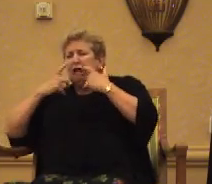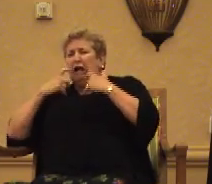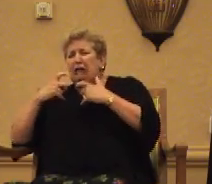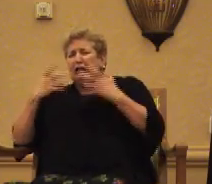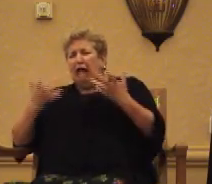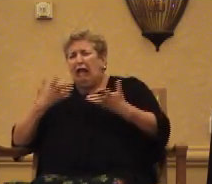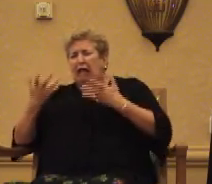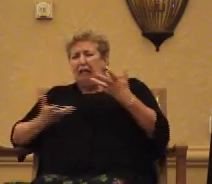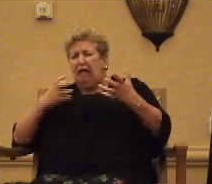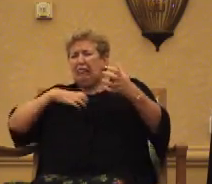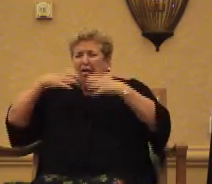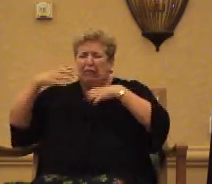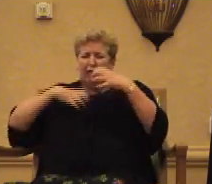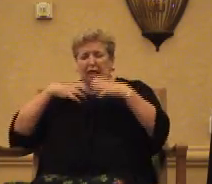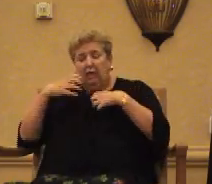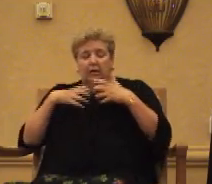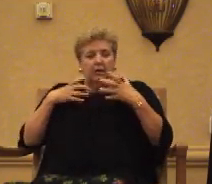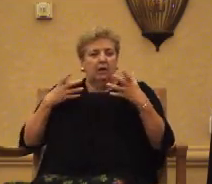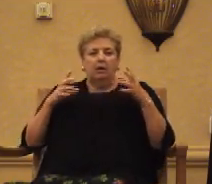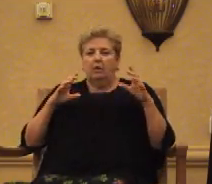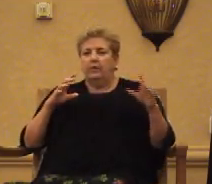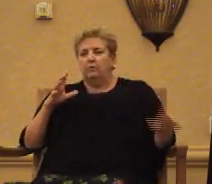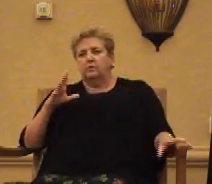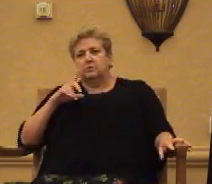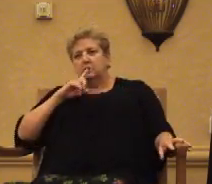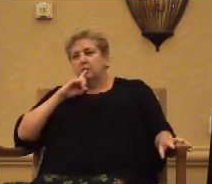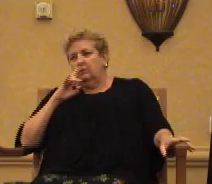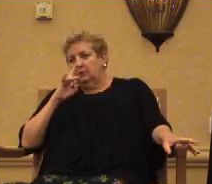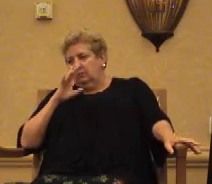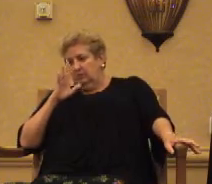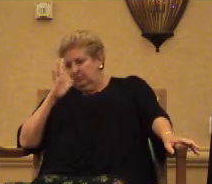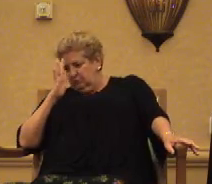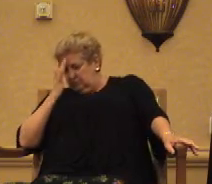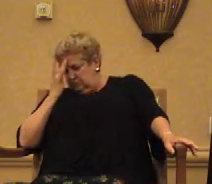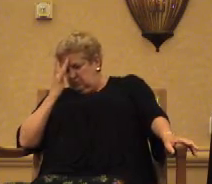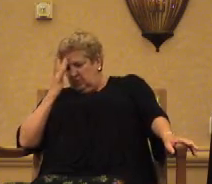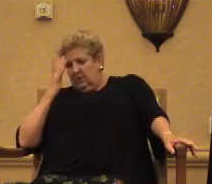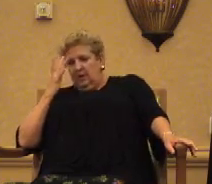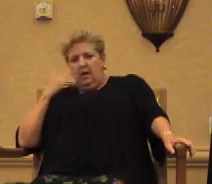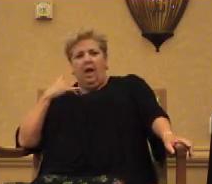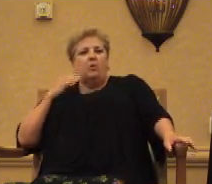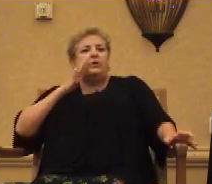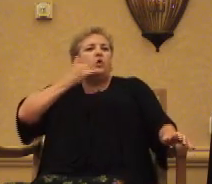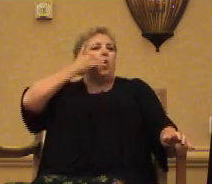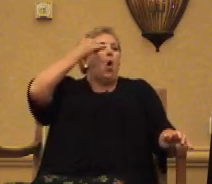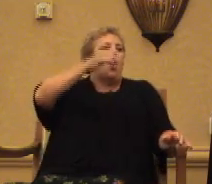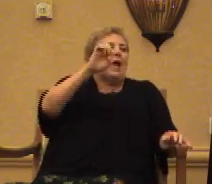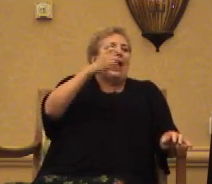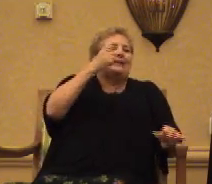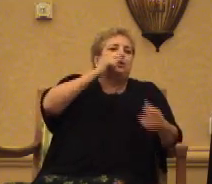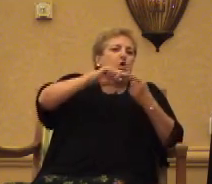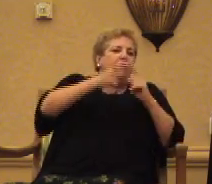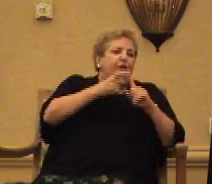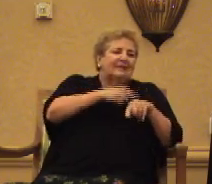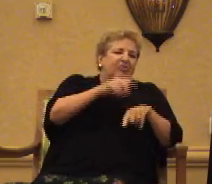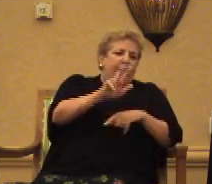raise me right. You know, just pathetic stuff. I'd call ex-girlfriends at 3 o'clock in the morning, you know, which they're